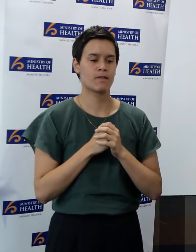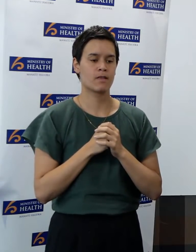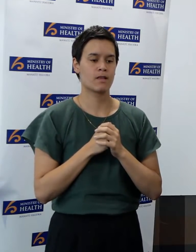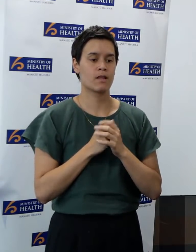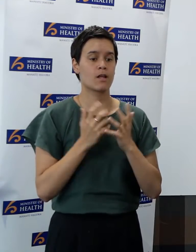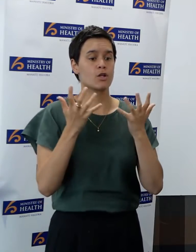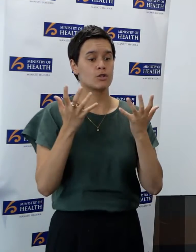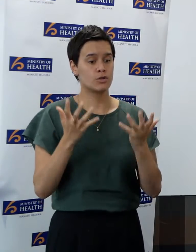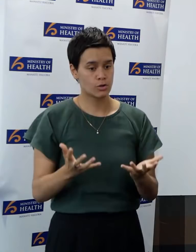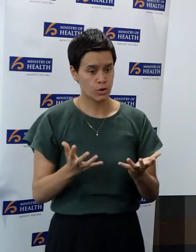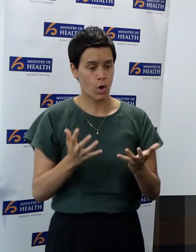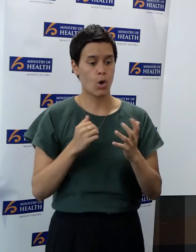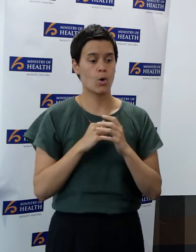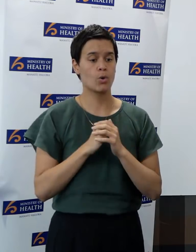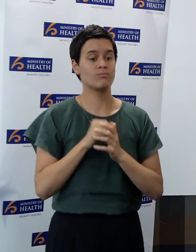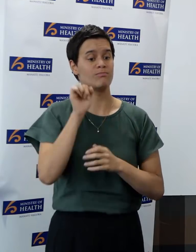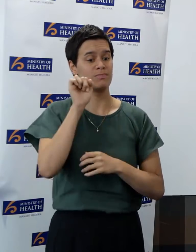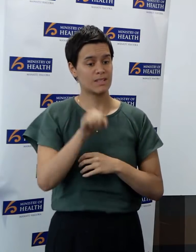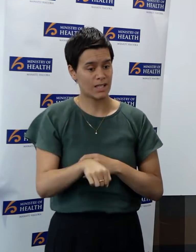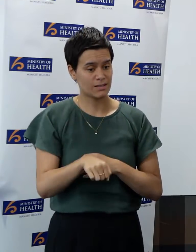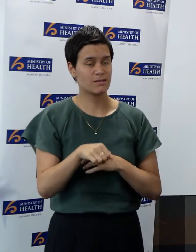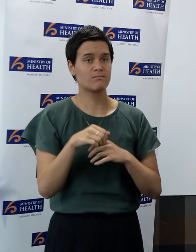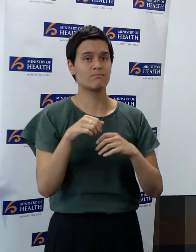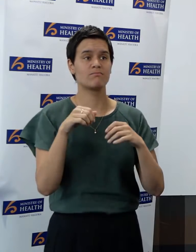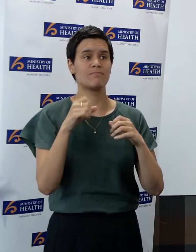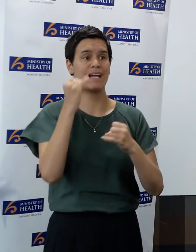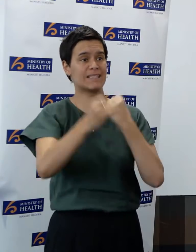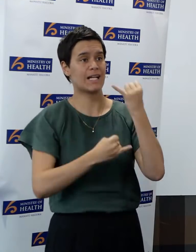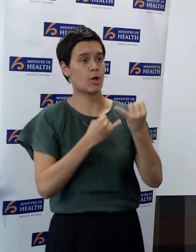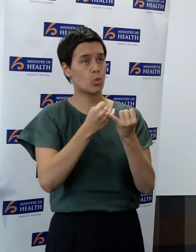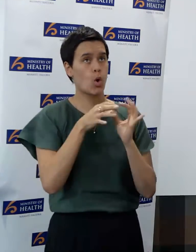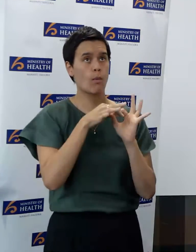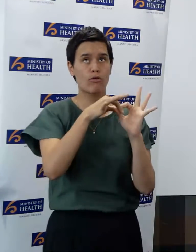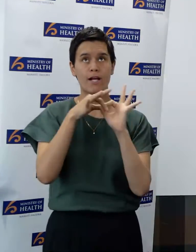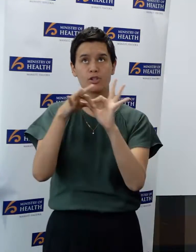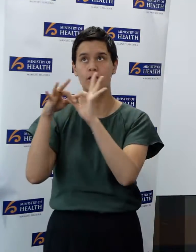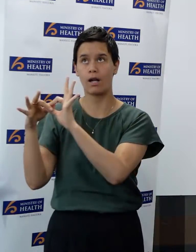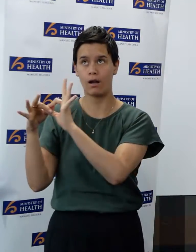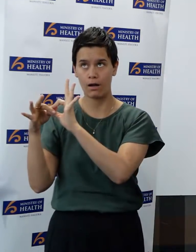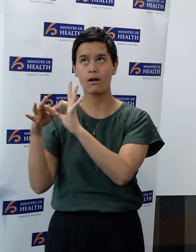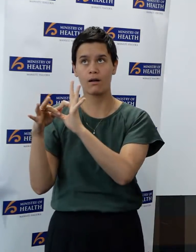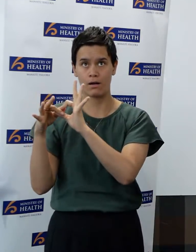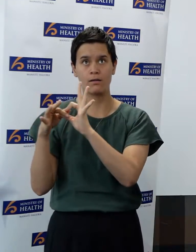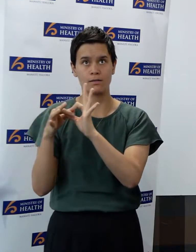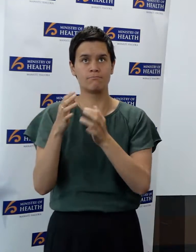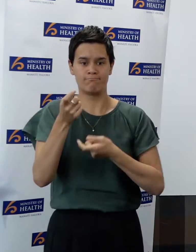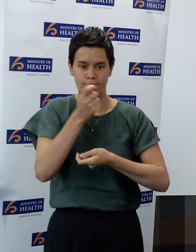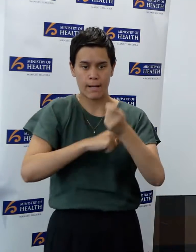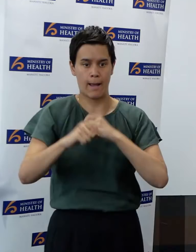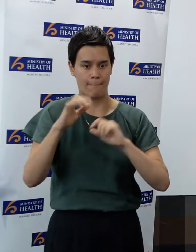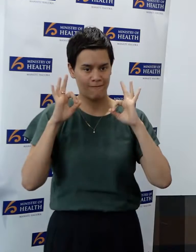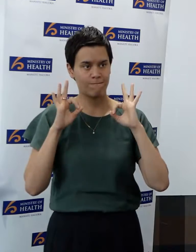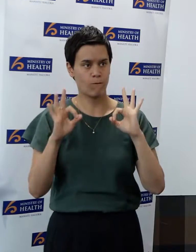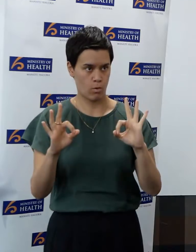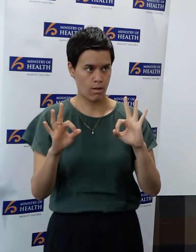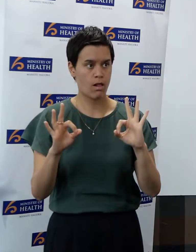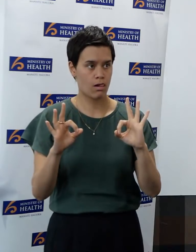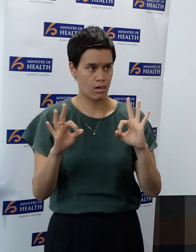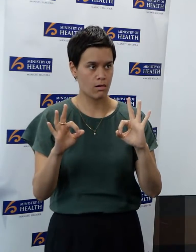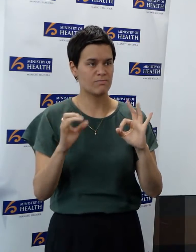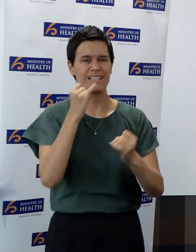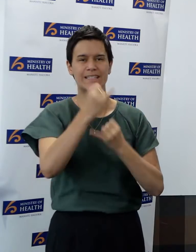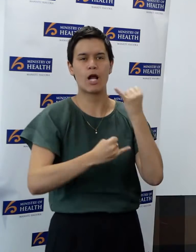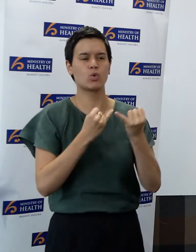does formalise the international cooperation. We've already been working closely with international partners. It allows